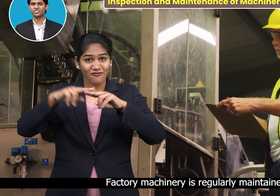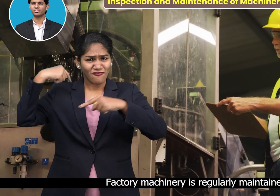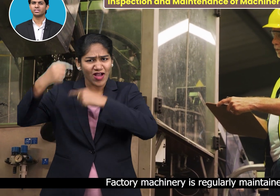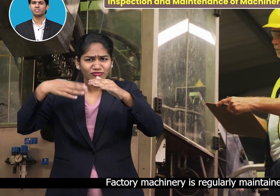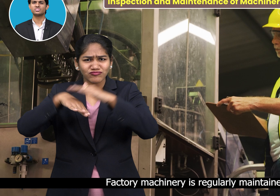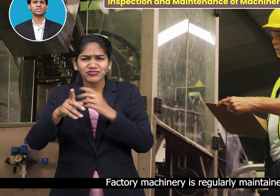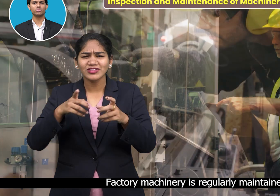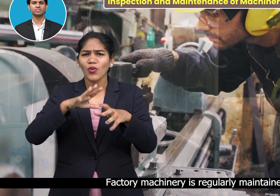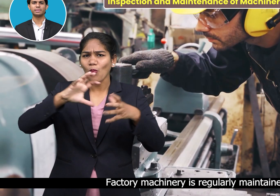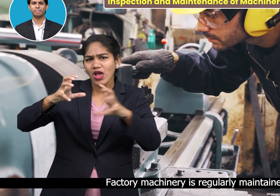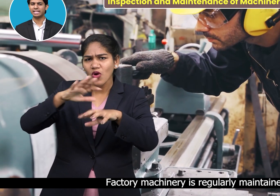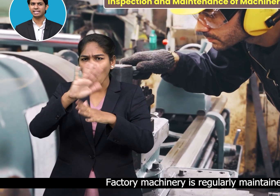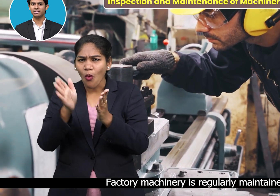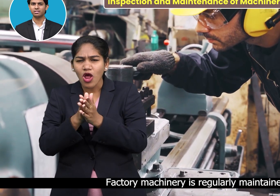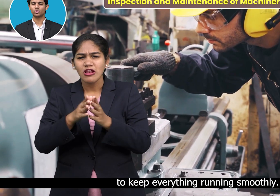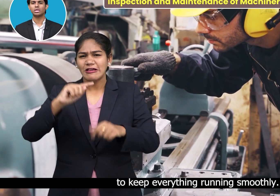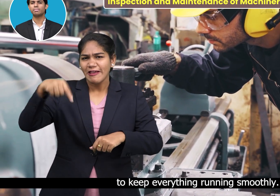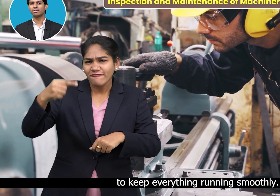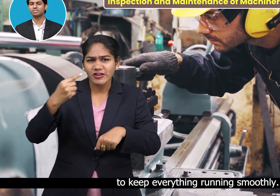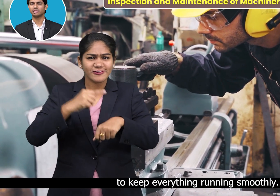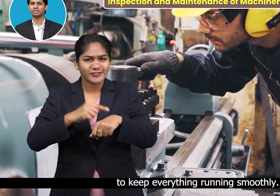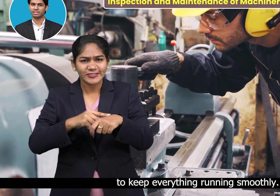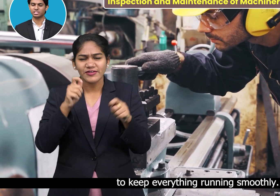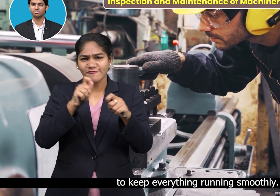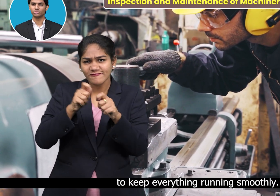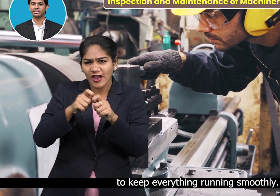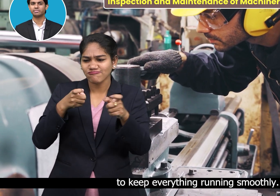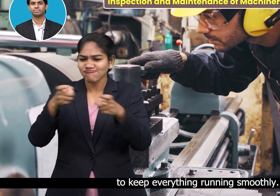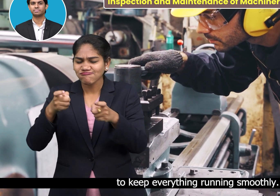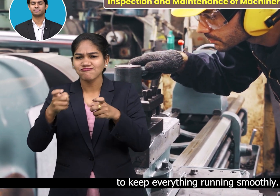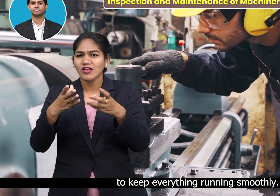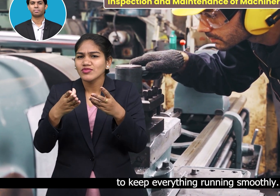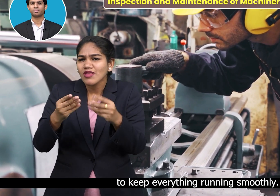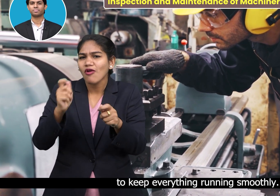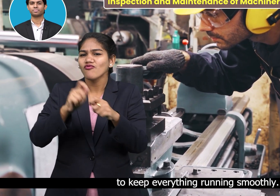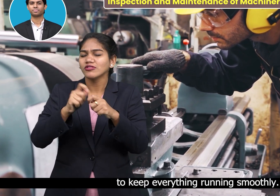Factory machinery is regularly maintained to keep everything running smoothly.